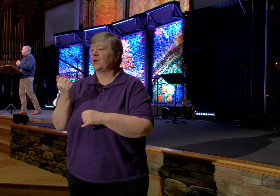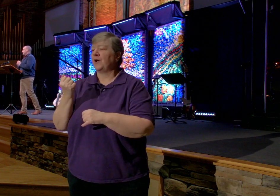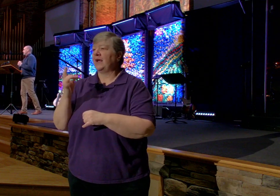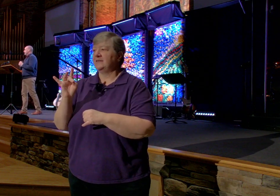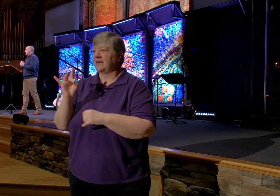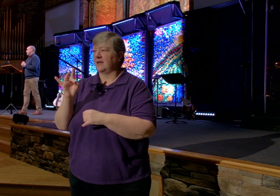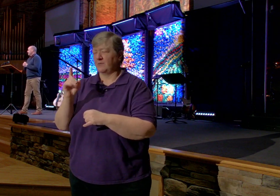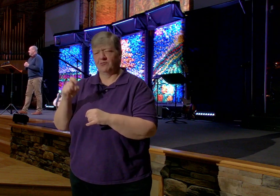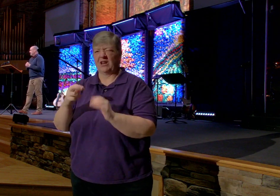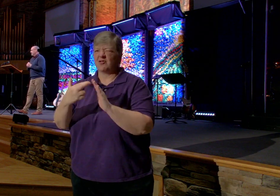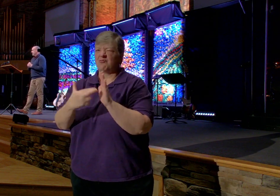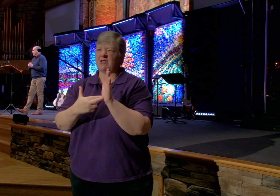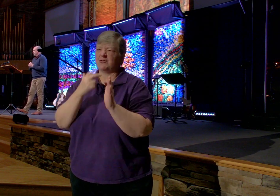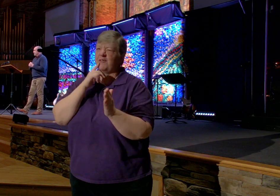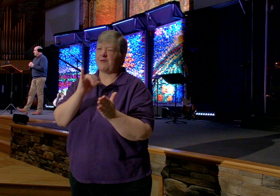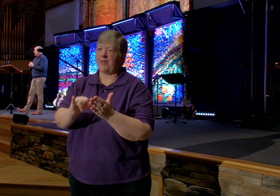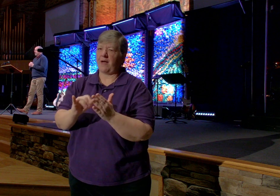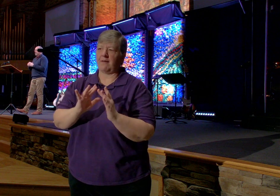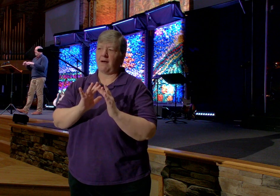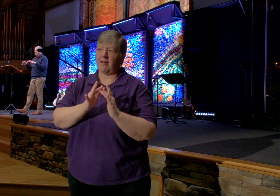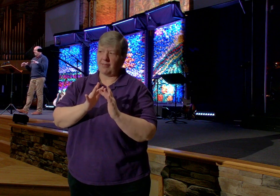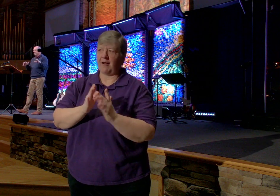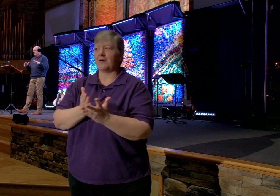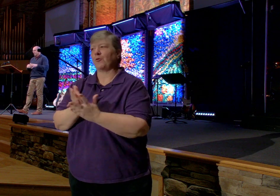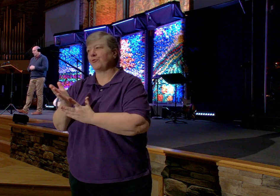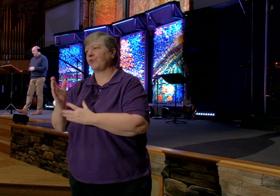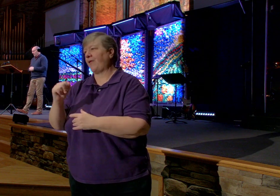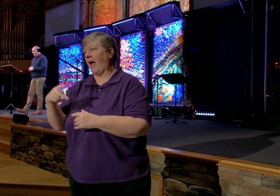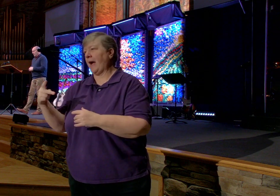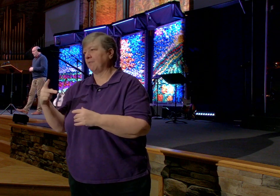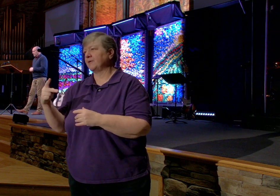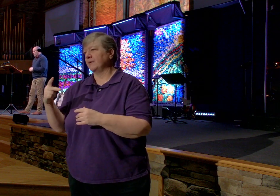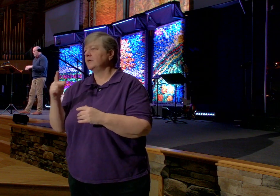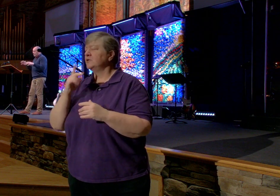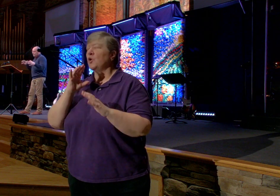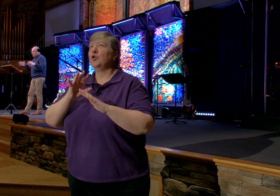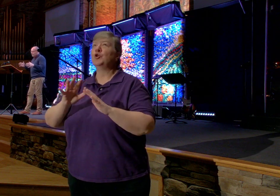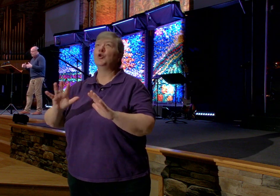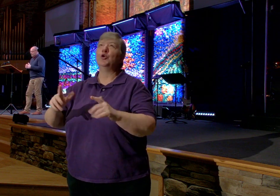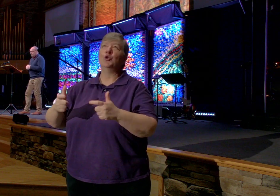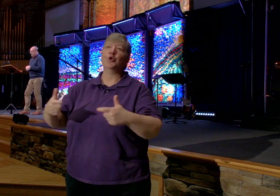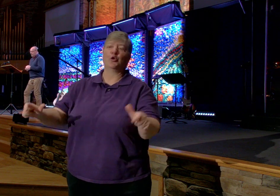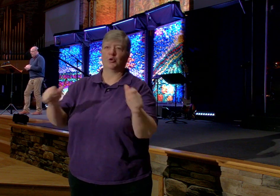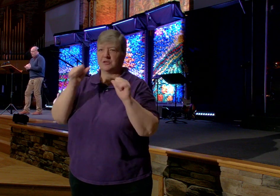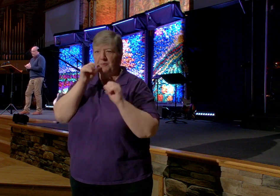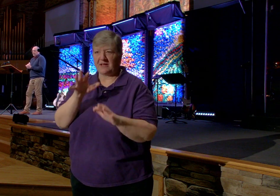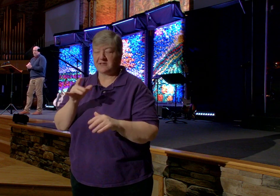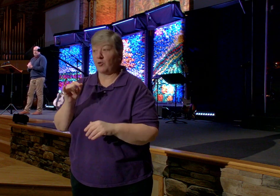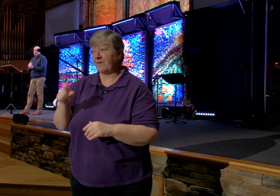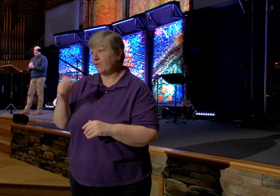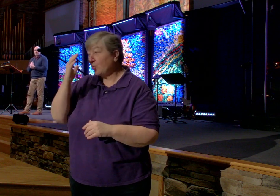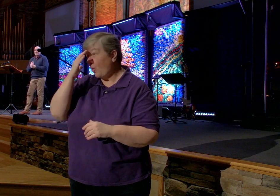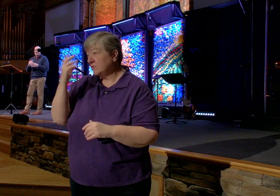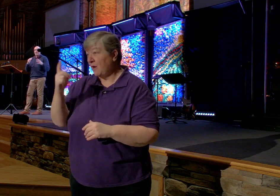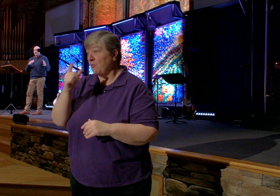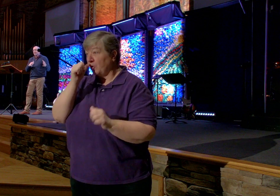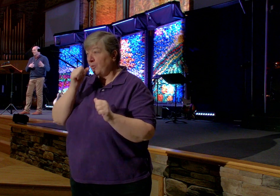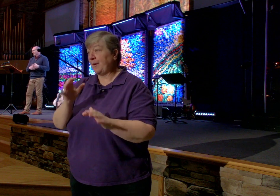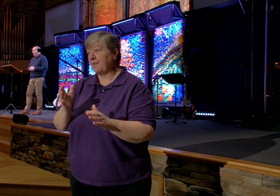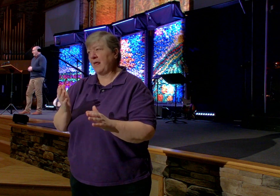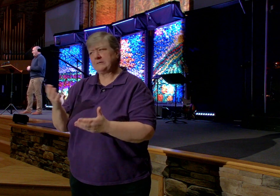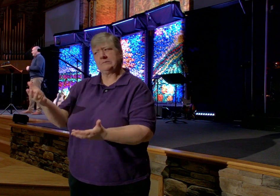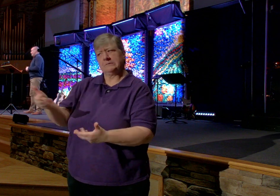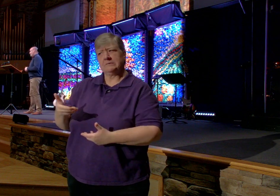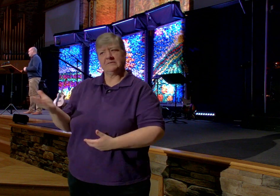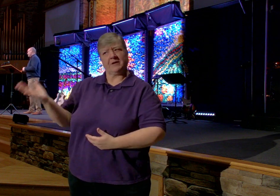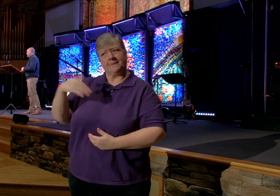November 18th. We need you to register for that online or through the app, but it'll be a huge, huge blessing for you, or if you know somebody who can be blessed by